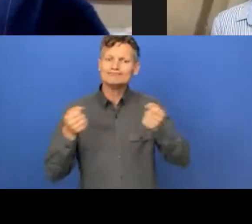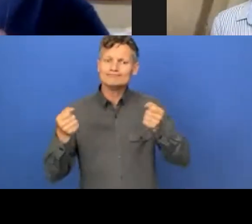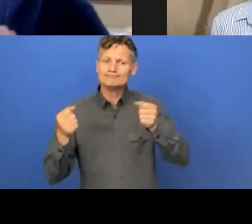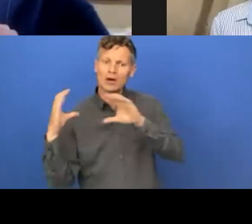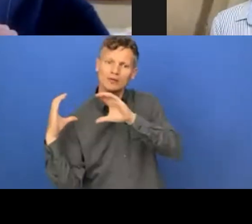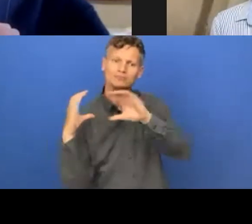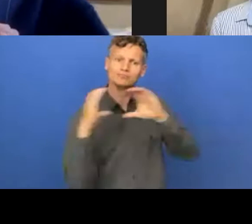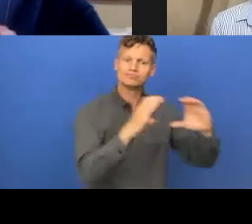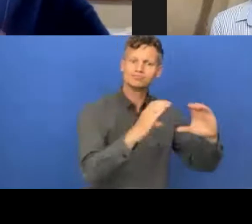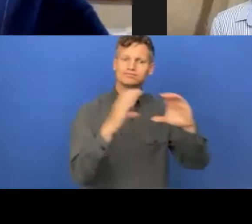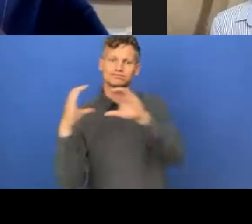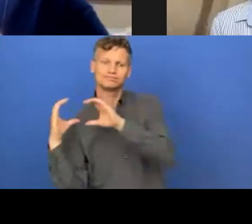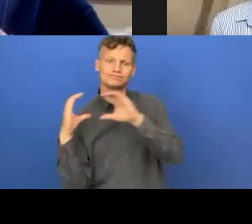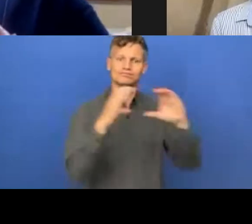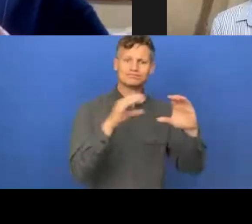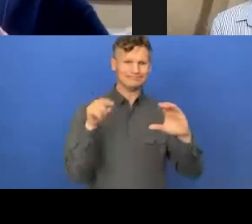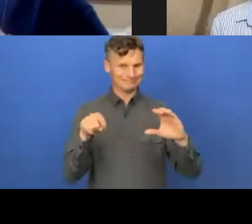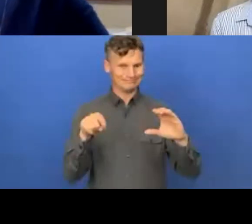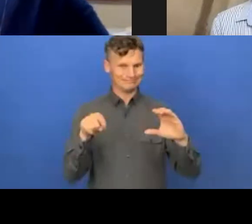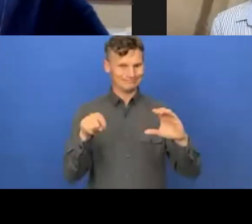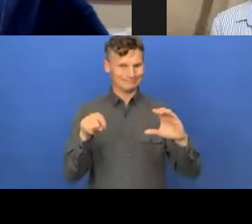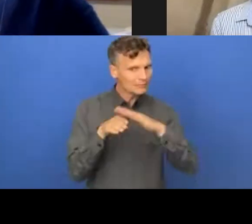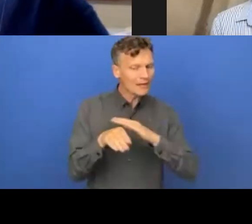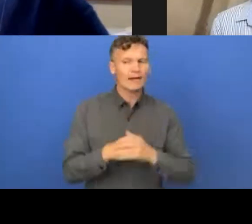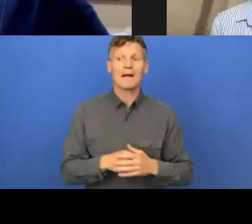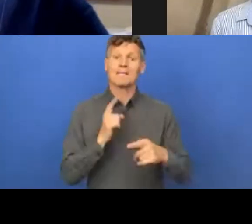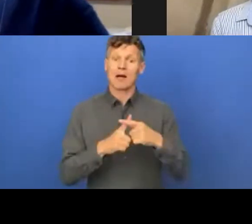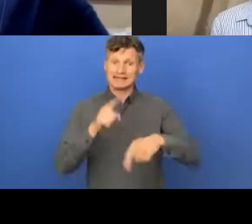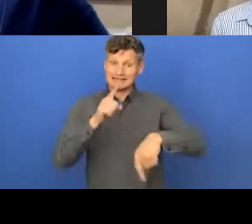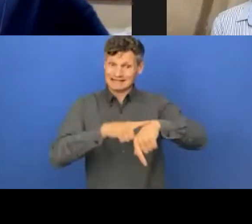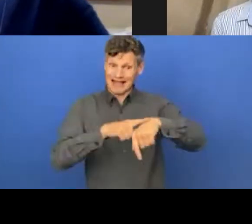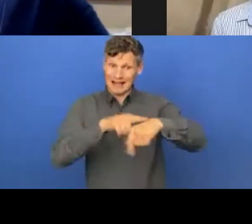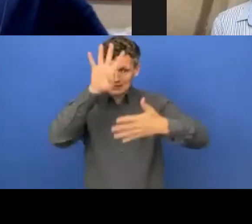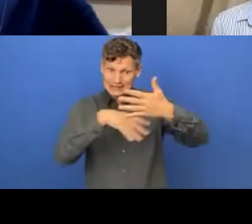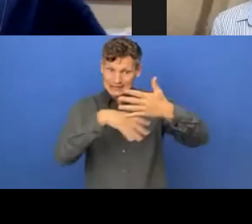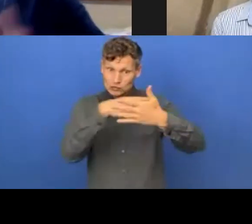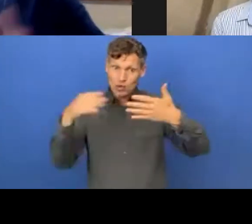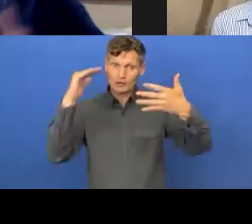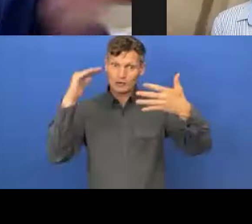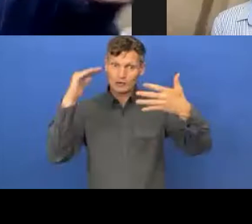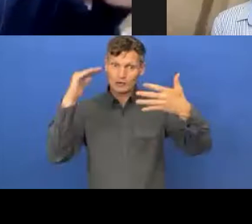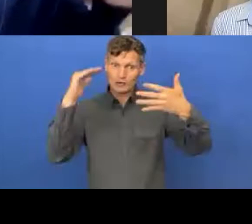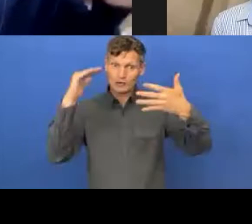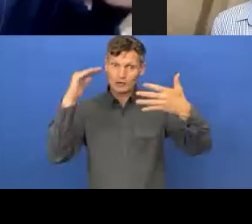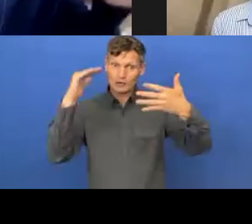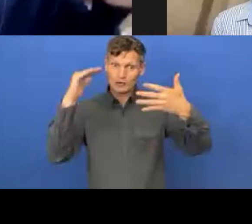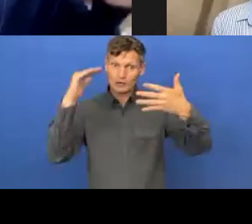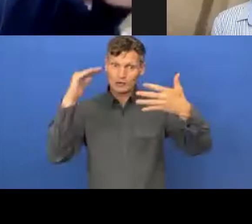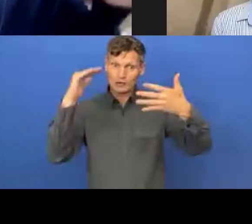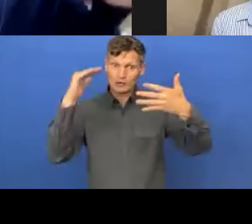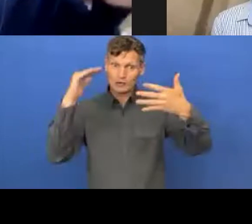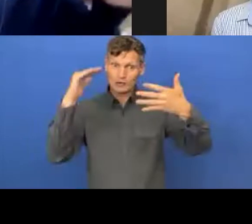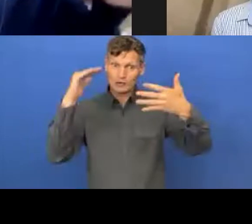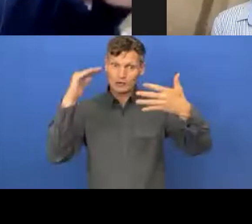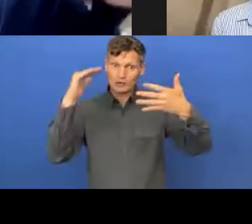people's fatigue level, because fatigue and pain was a significant challenge for some of our team, and so we couldn't hold things over